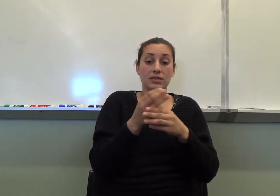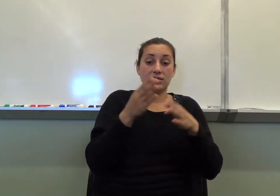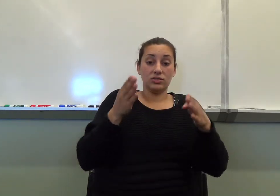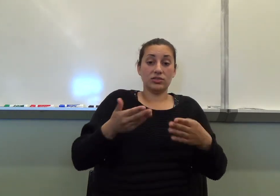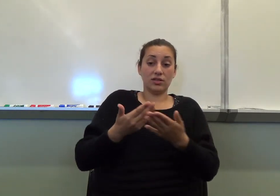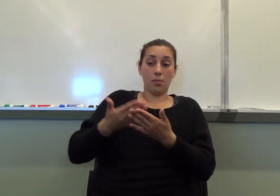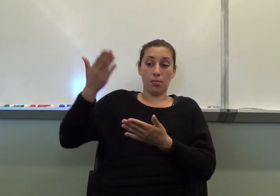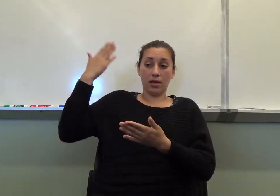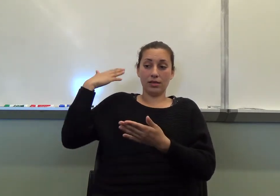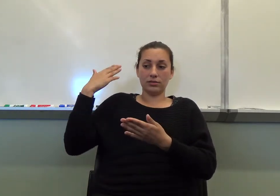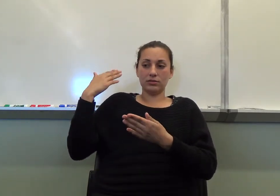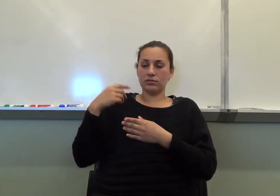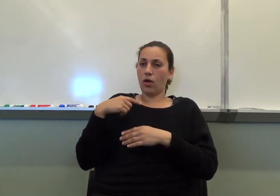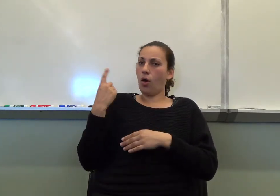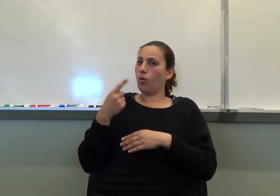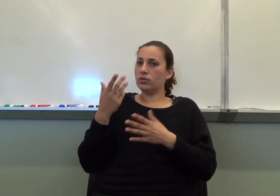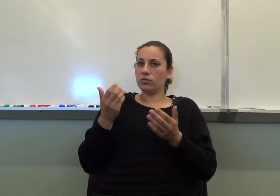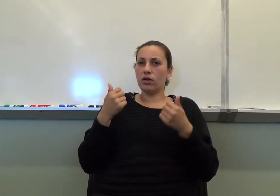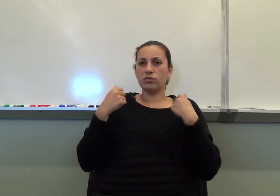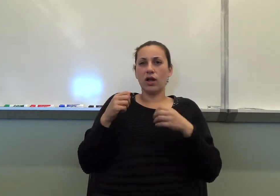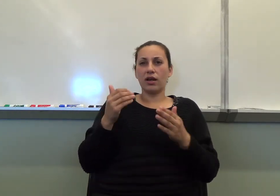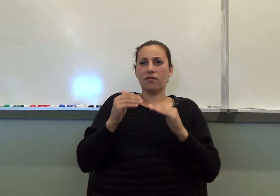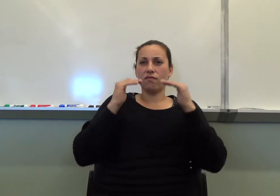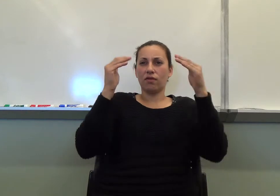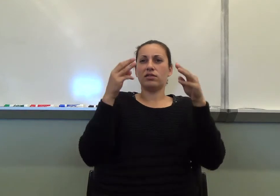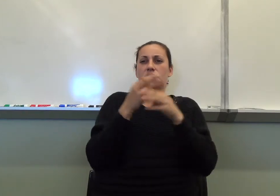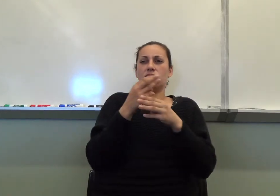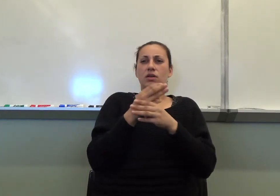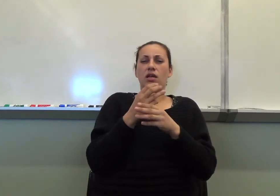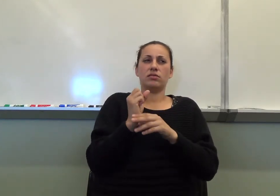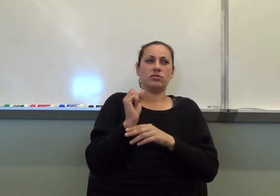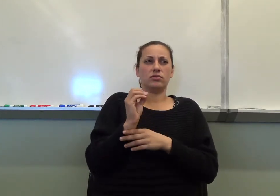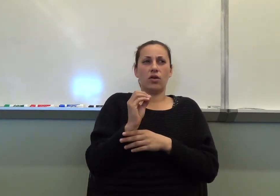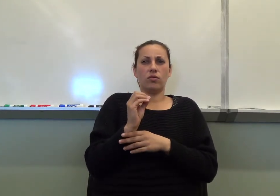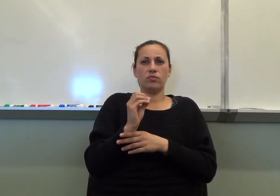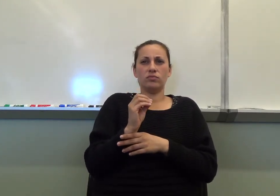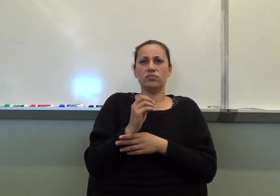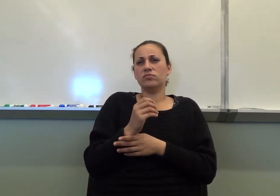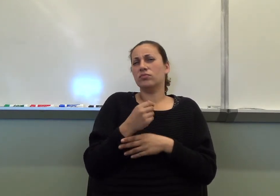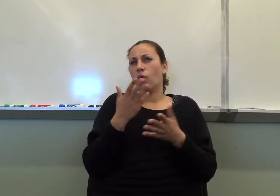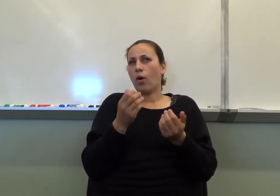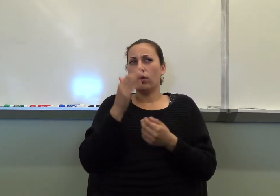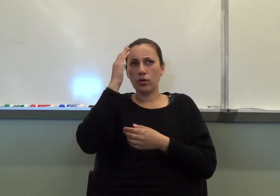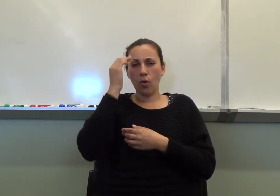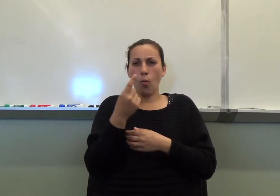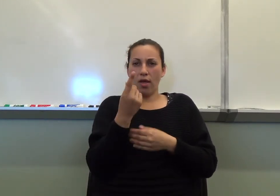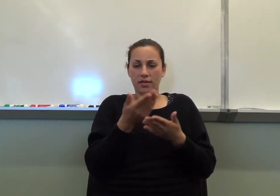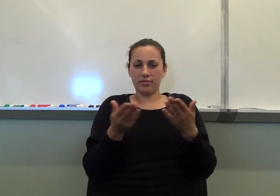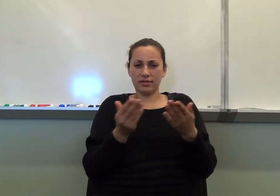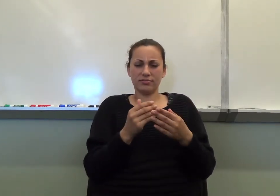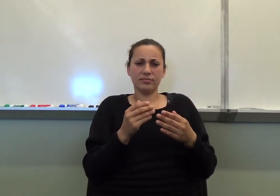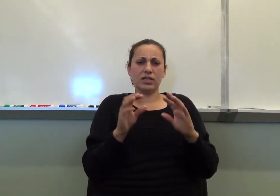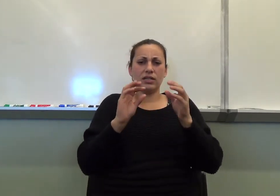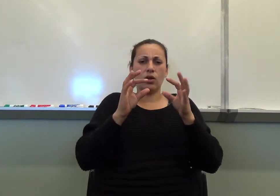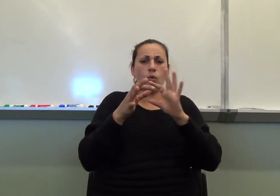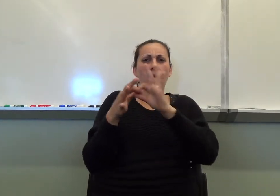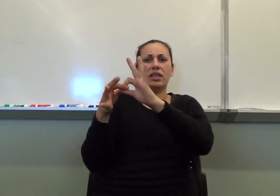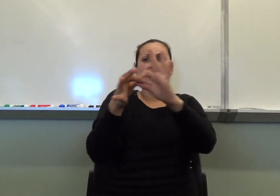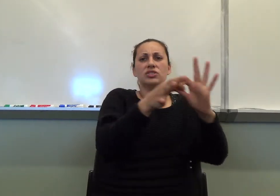So they look at that and they say, well, that's a very unusual relationship between two numbers. It has to do with squares. I wonder if you